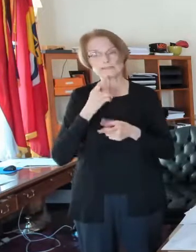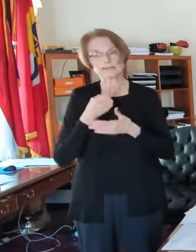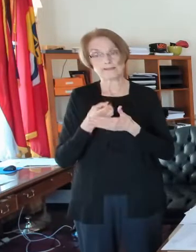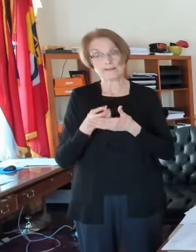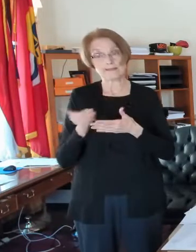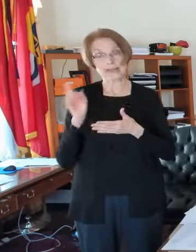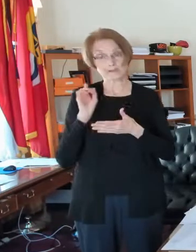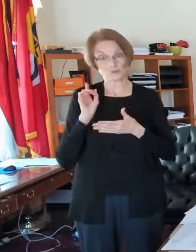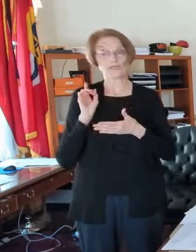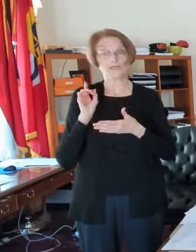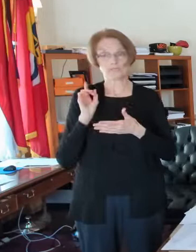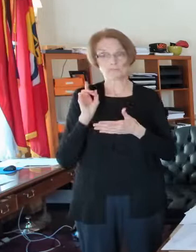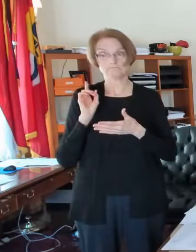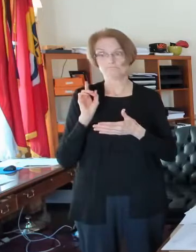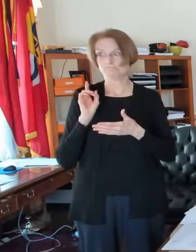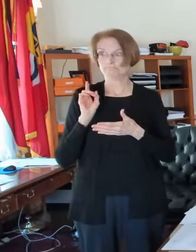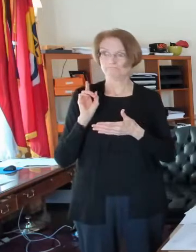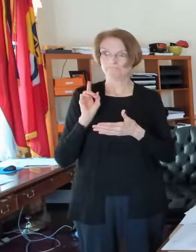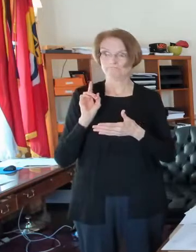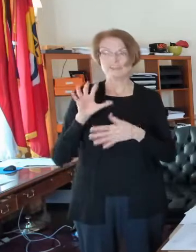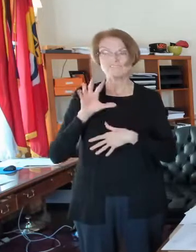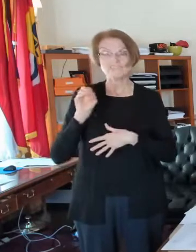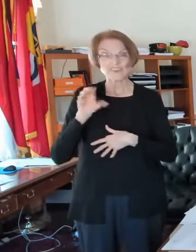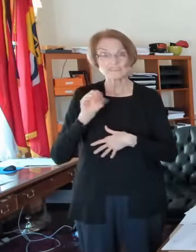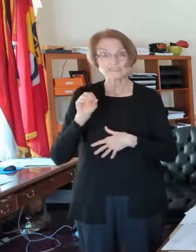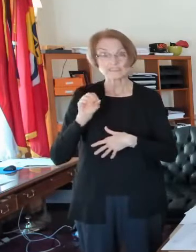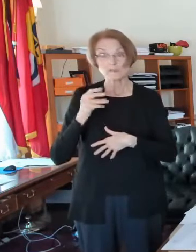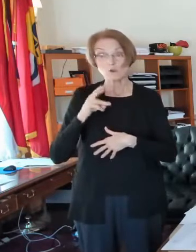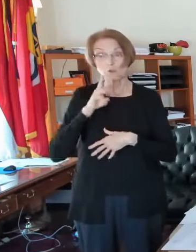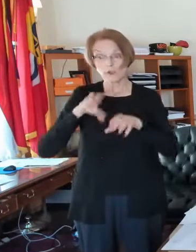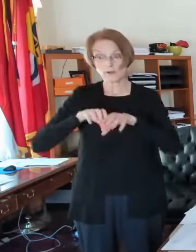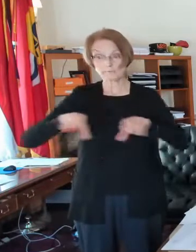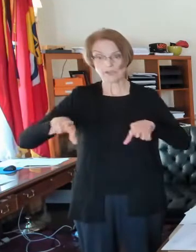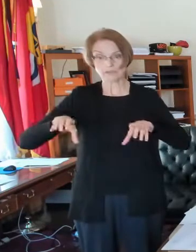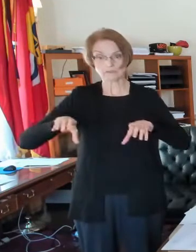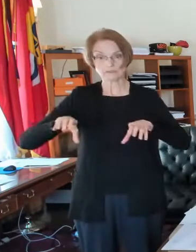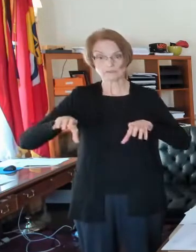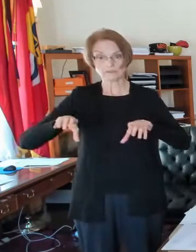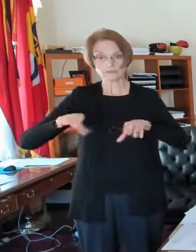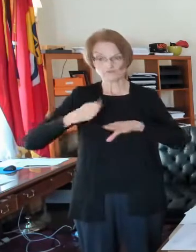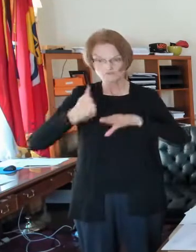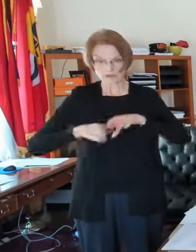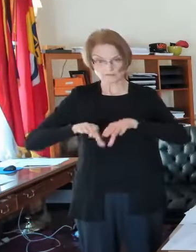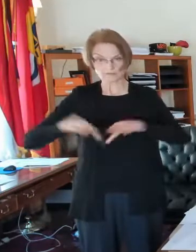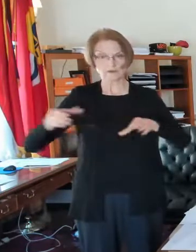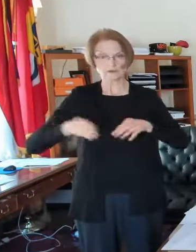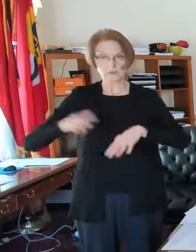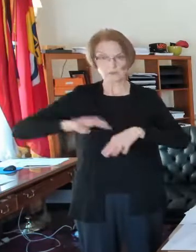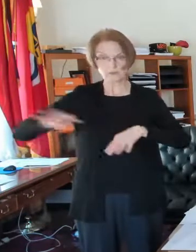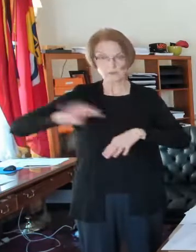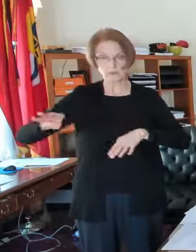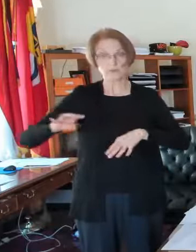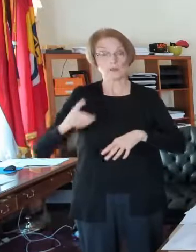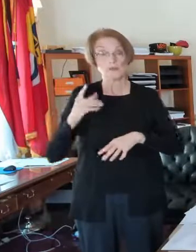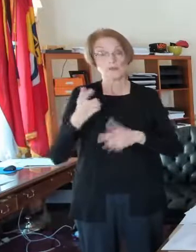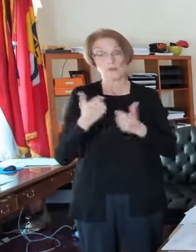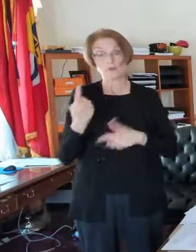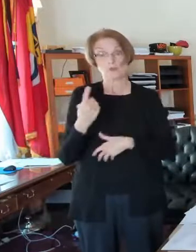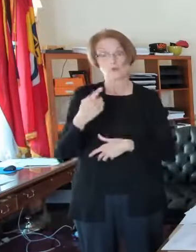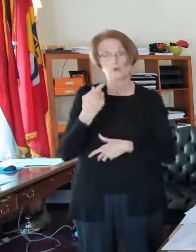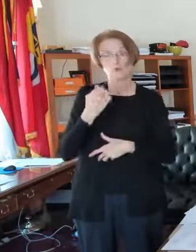so, we've had upwards of 50 water main breaks. Now the big one was at Grand